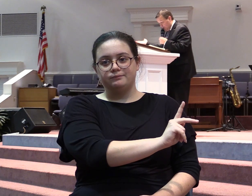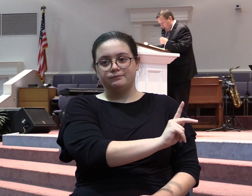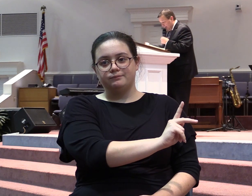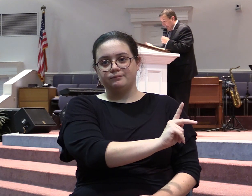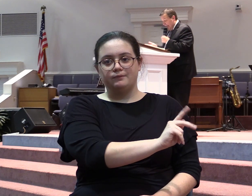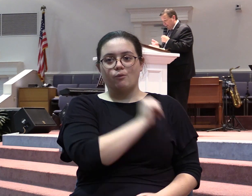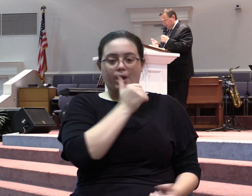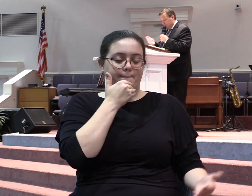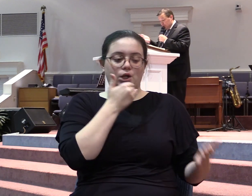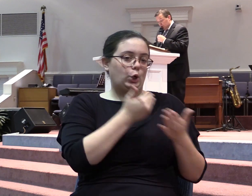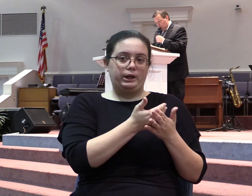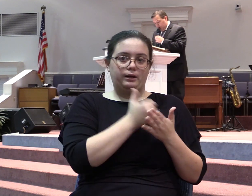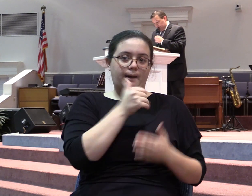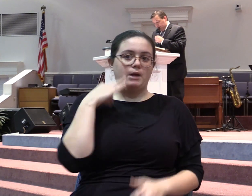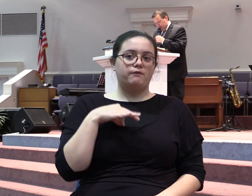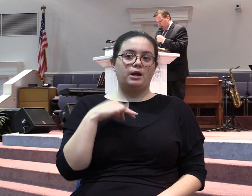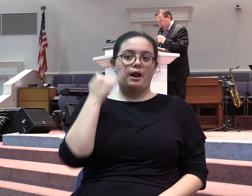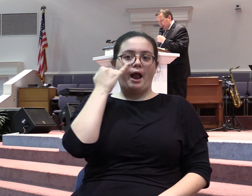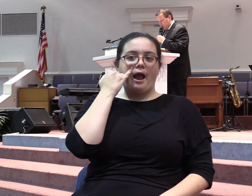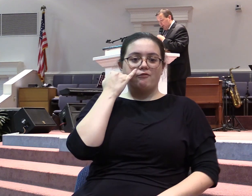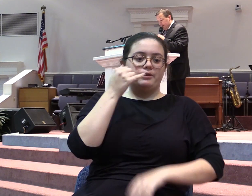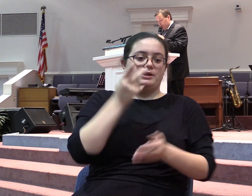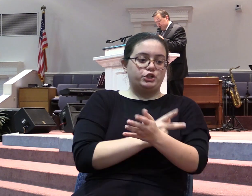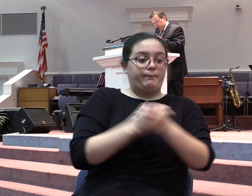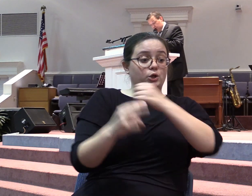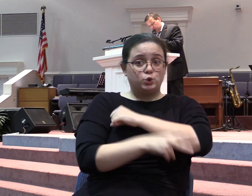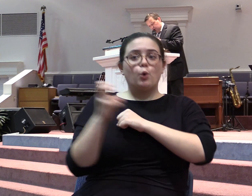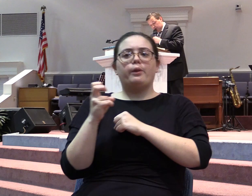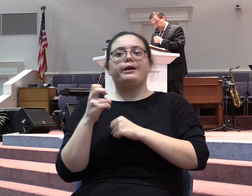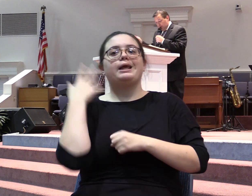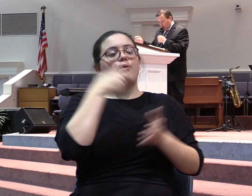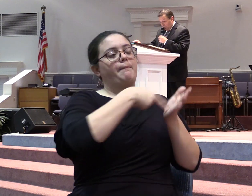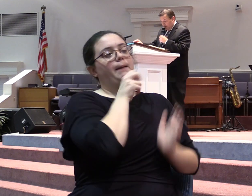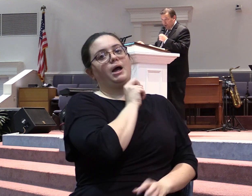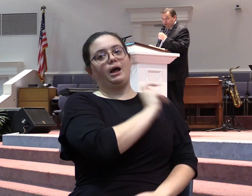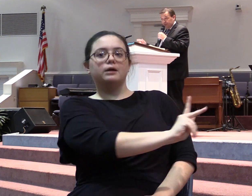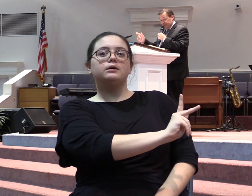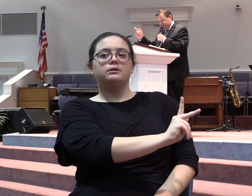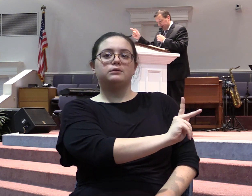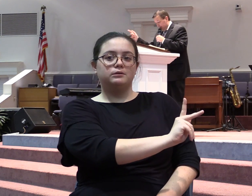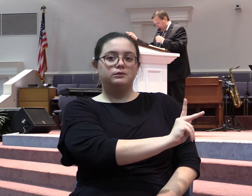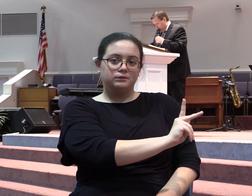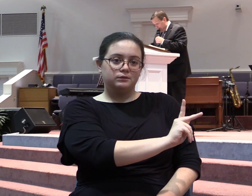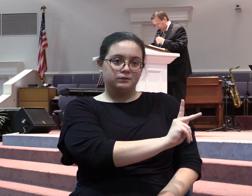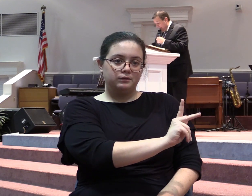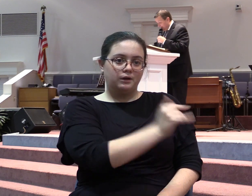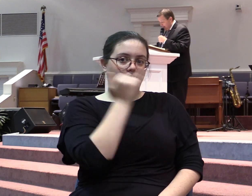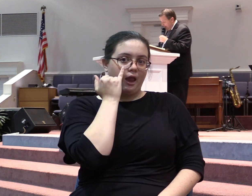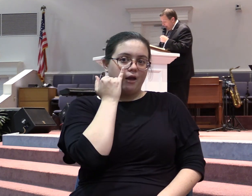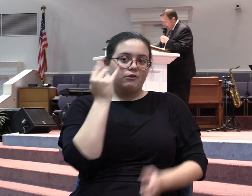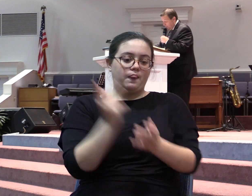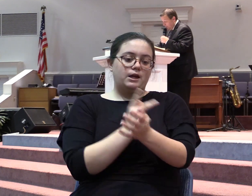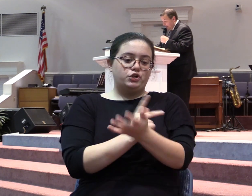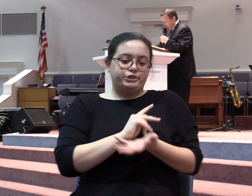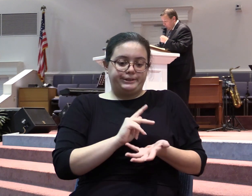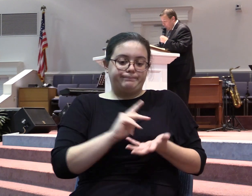it good. And if it be stolen from him, he shall make restitution unto the owner thereof. If it be torn in pieces, then